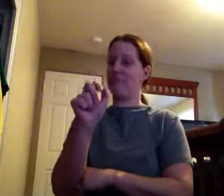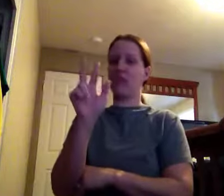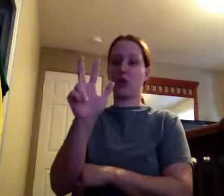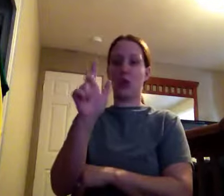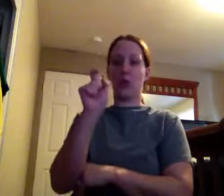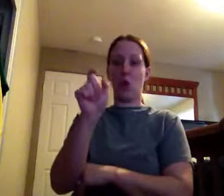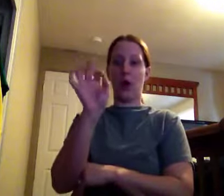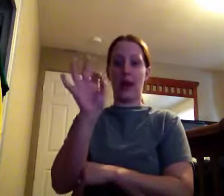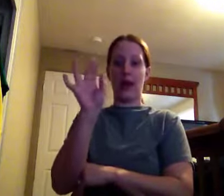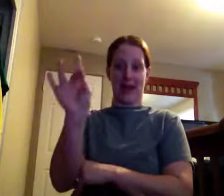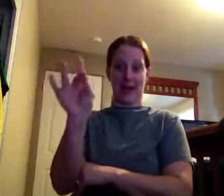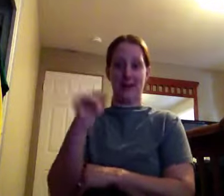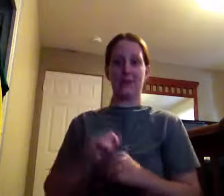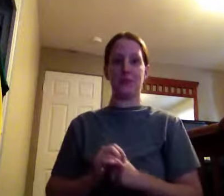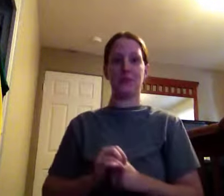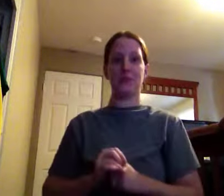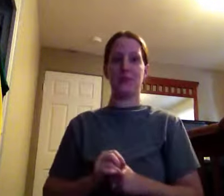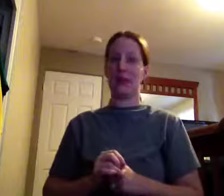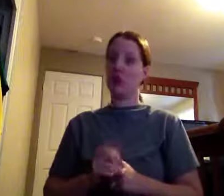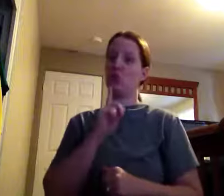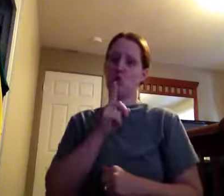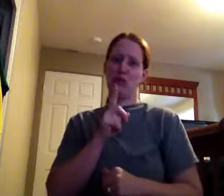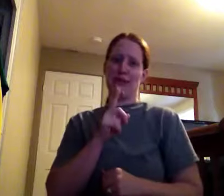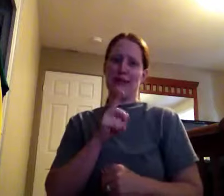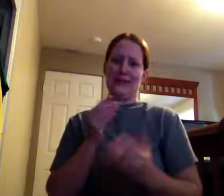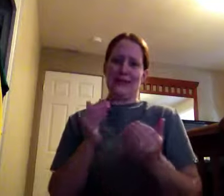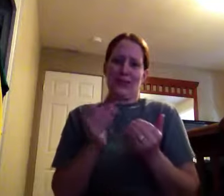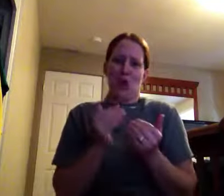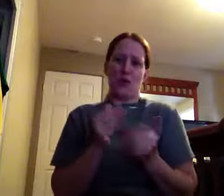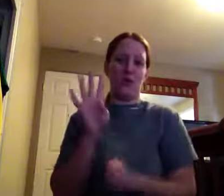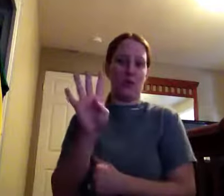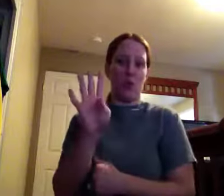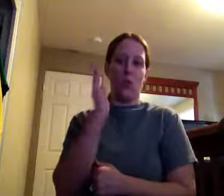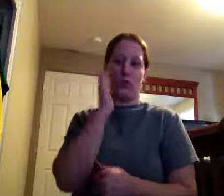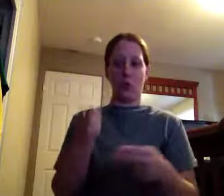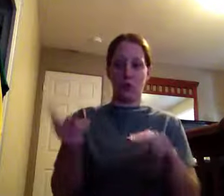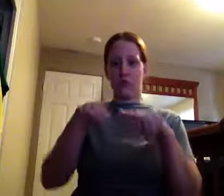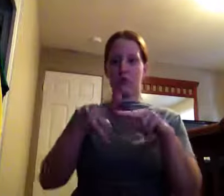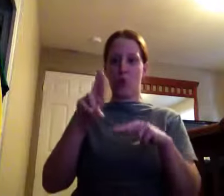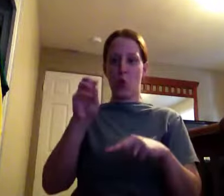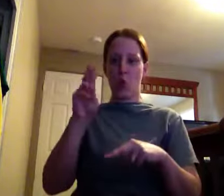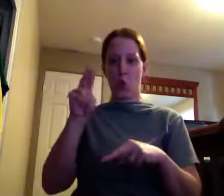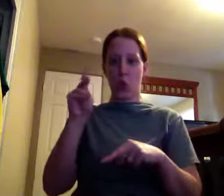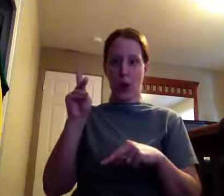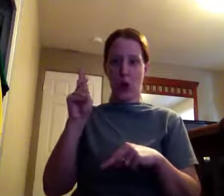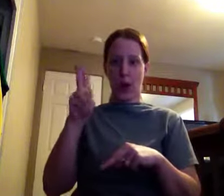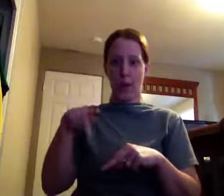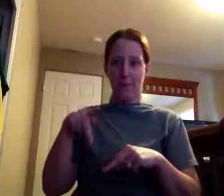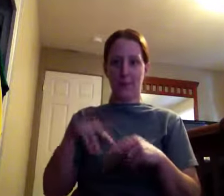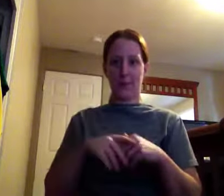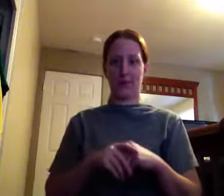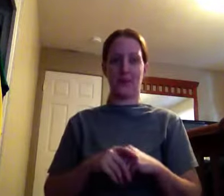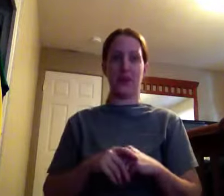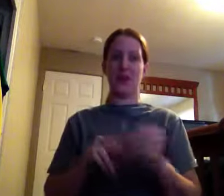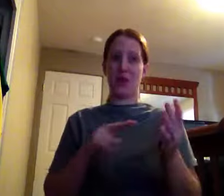Well, that's darn close to 4, so we're just going to call it 4. And what does that mean? That means that my compound,